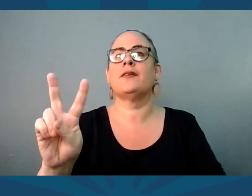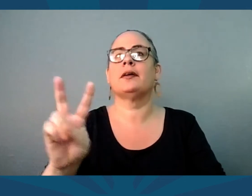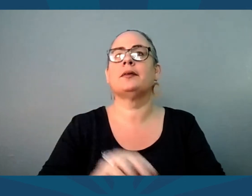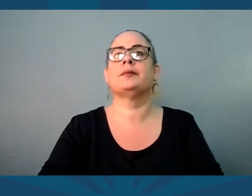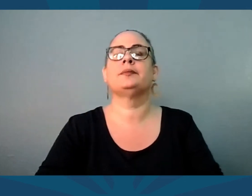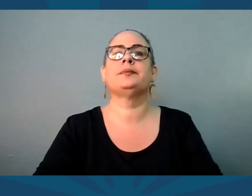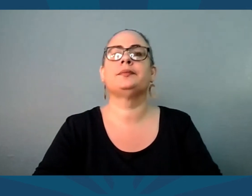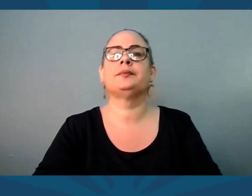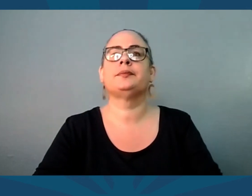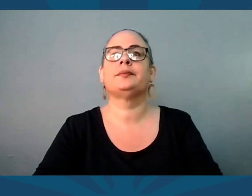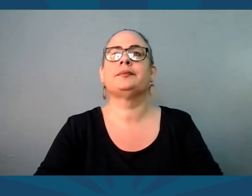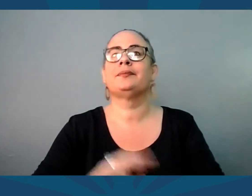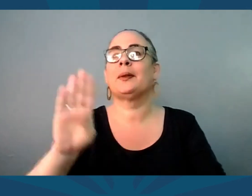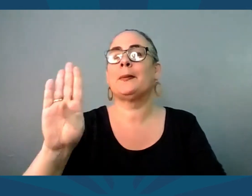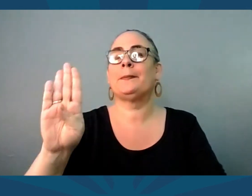greeley.az.gov.